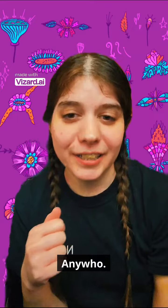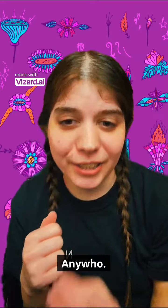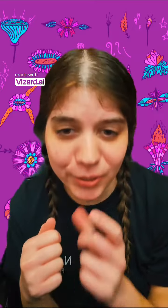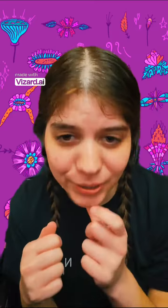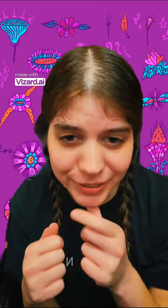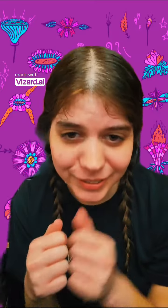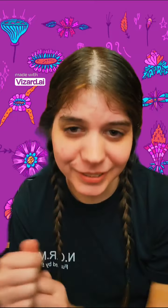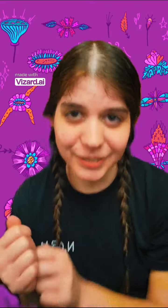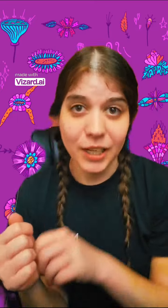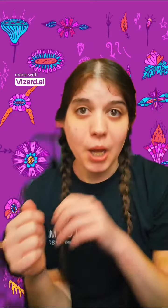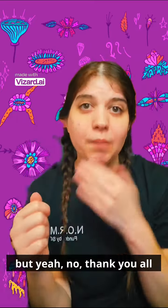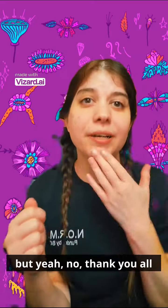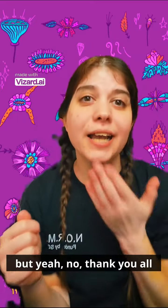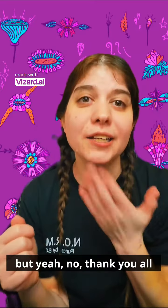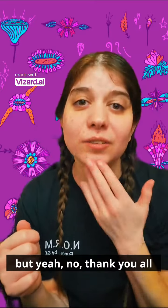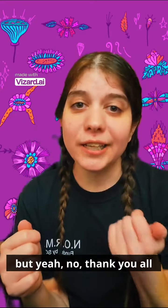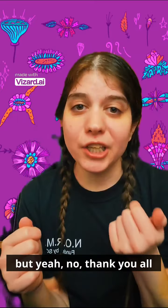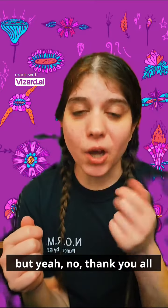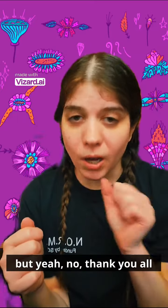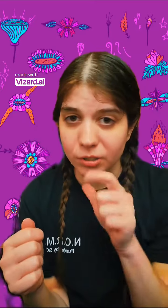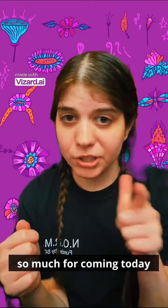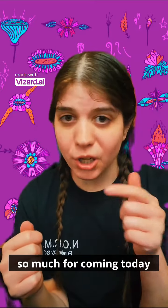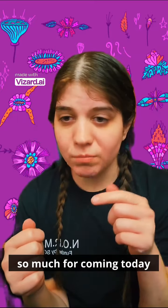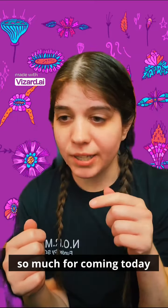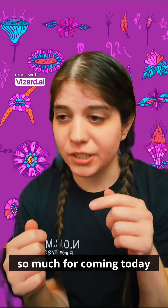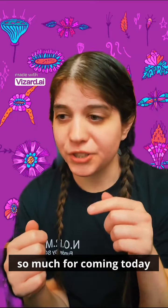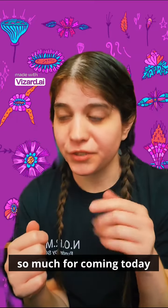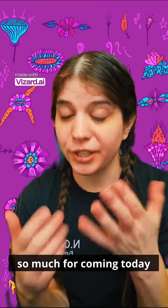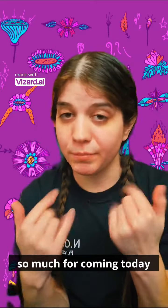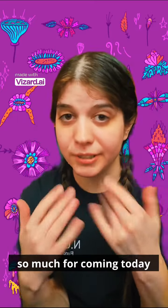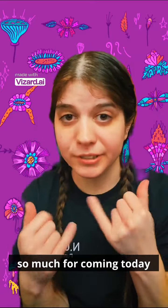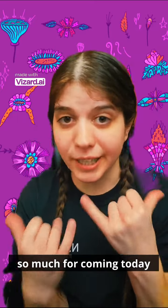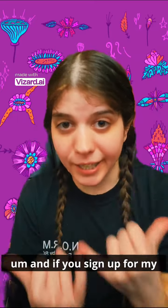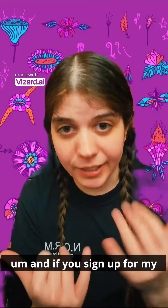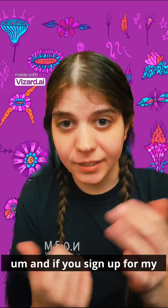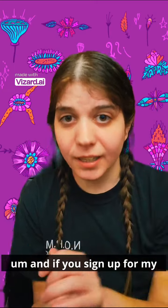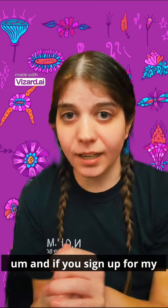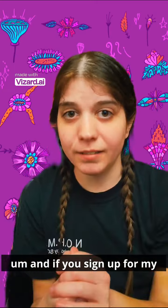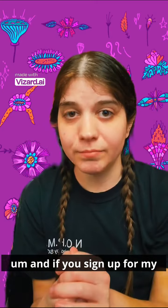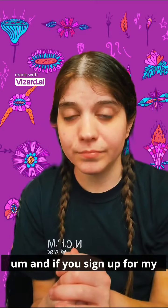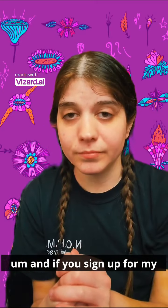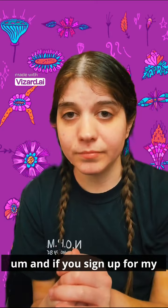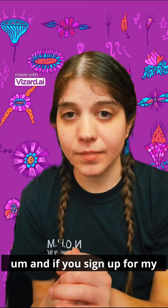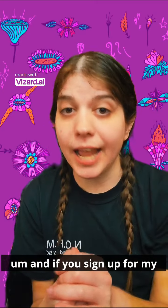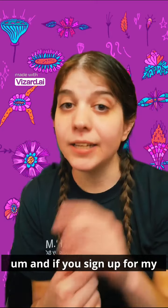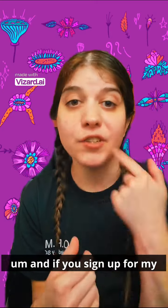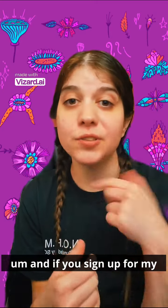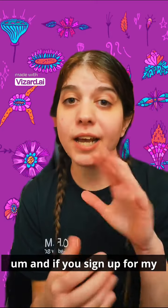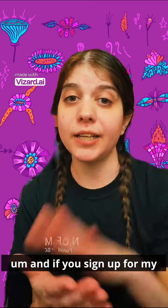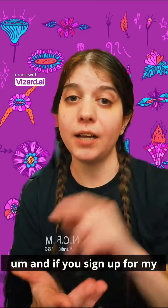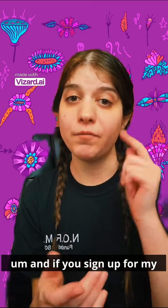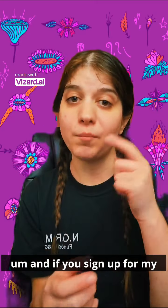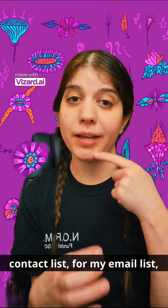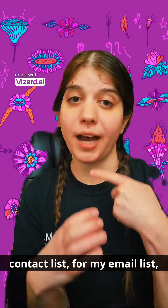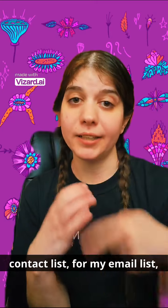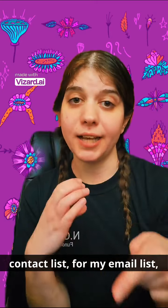Anywho, but yeah, no, thank you all so much for coming today. And if you sign up for my contact